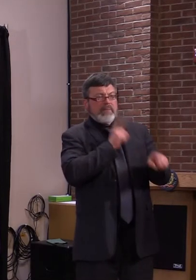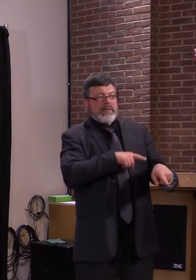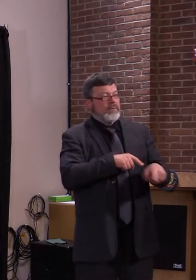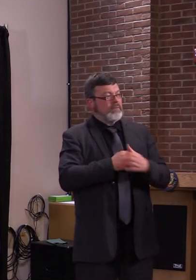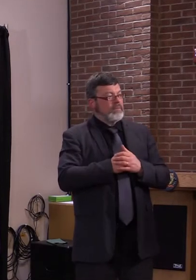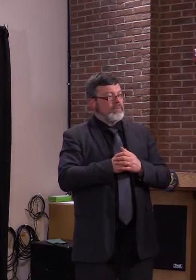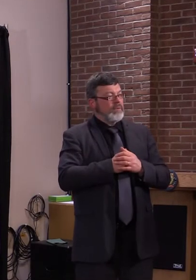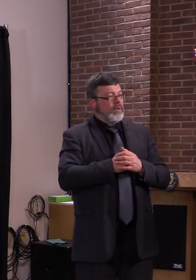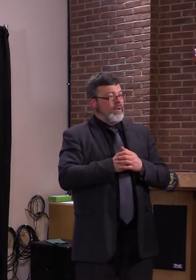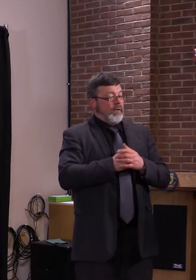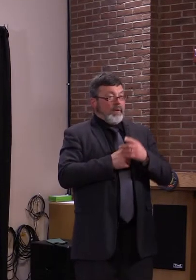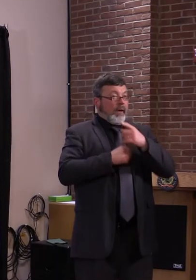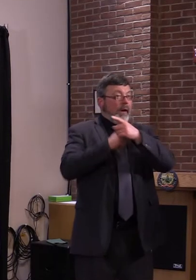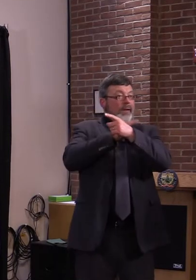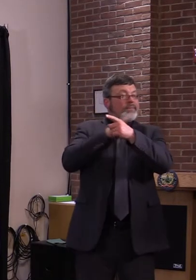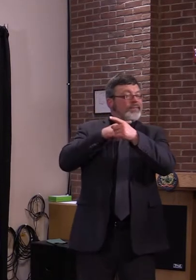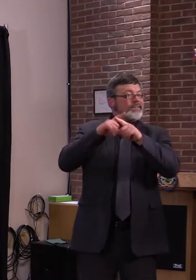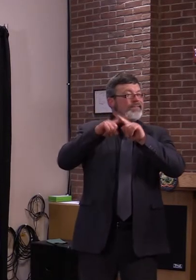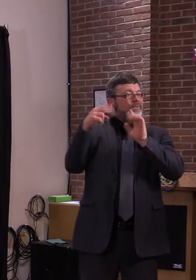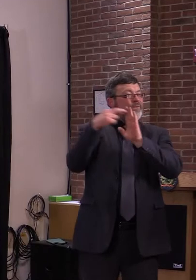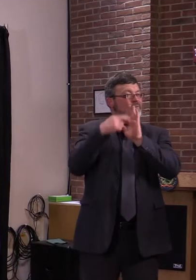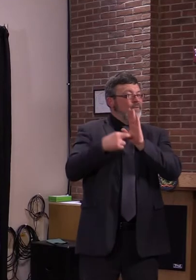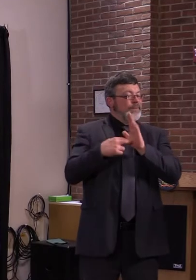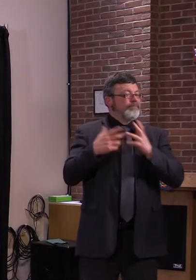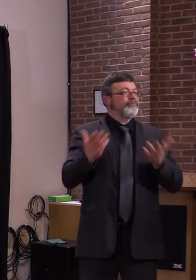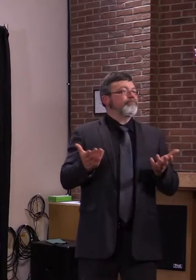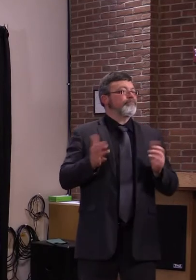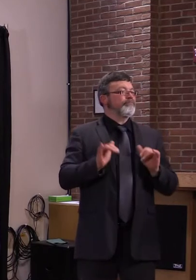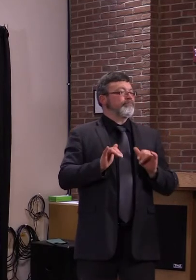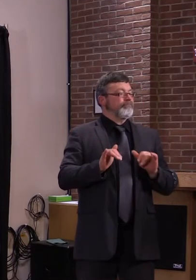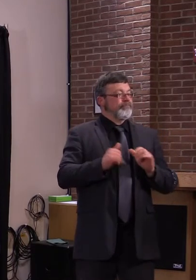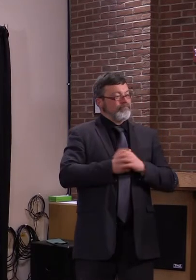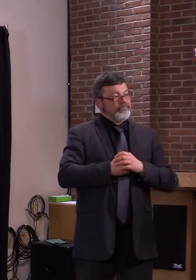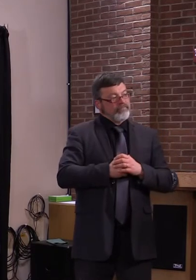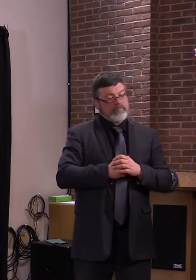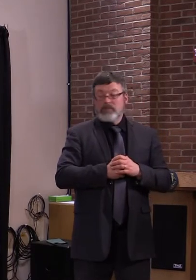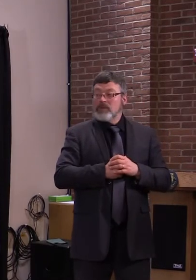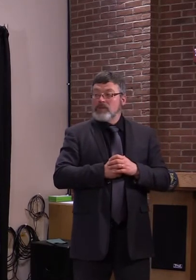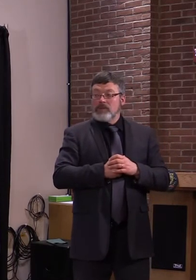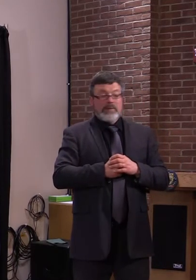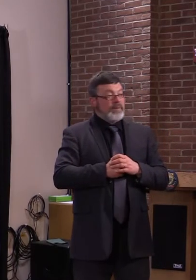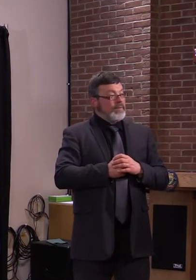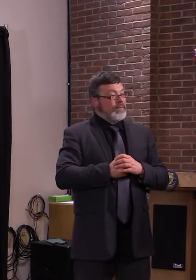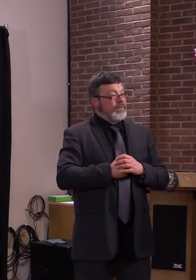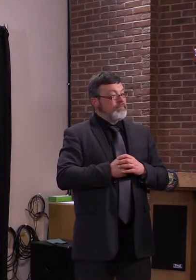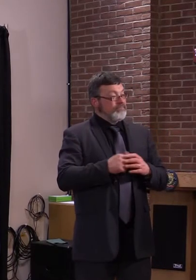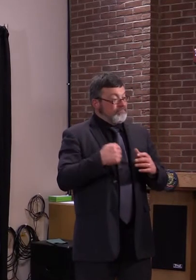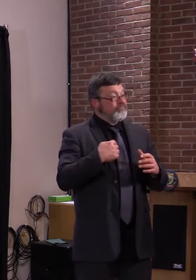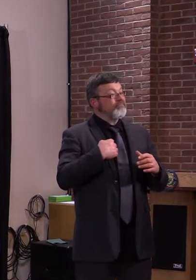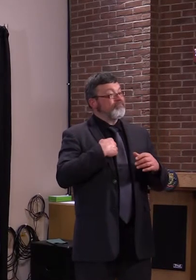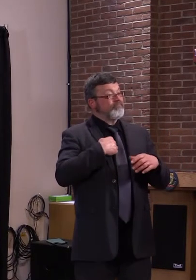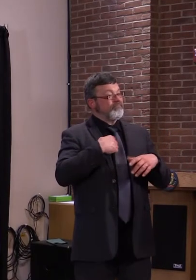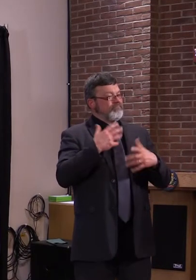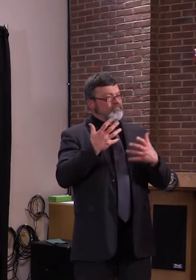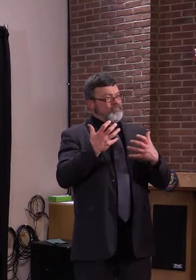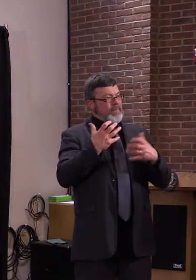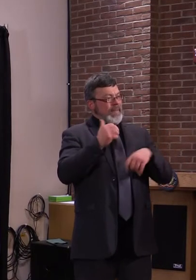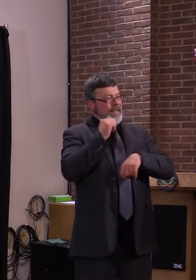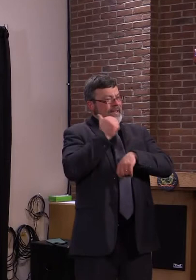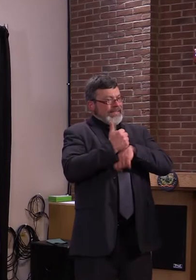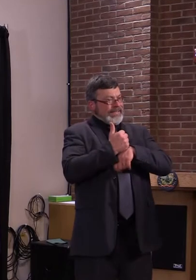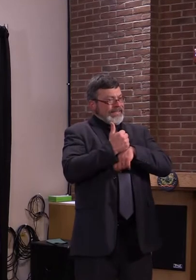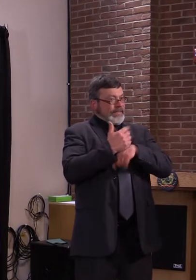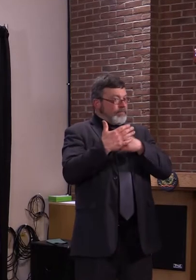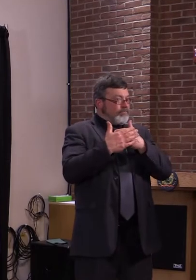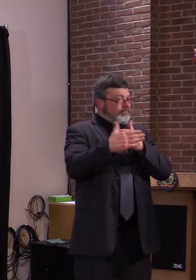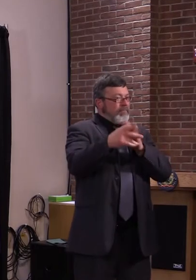does not. So again, we want to make sure that we set the mark, set the tone, and but I think in